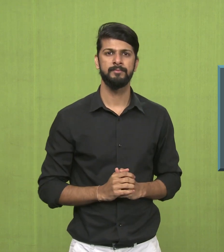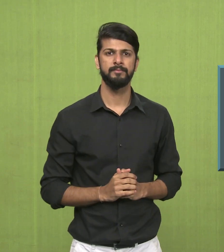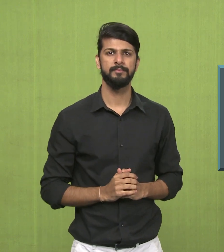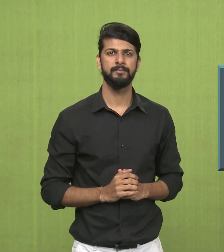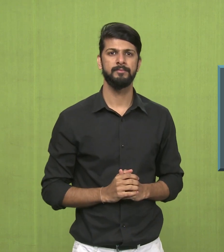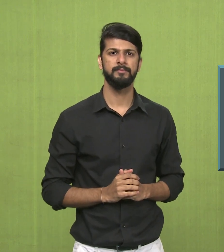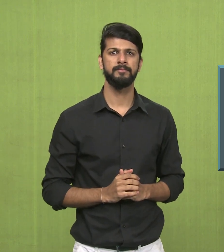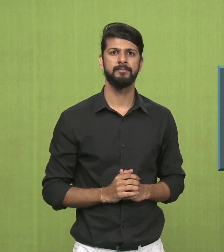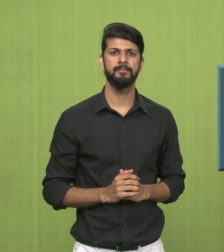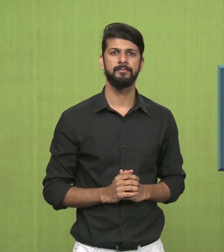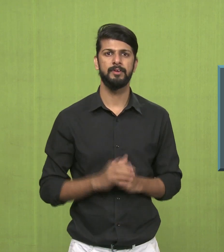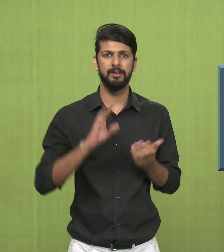care of these people.